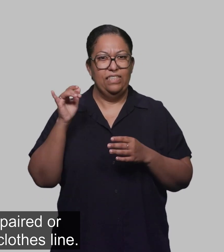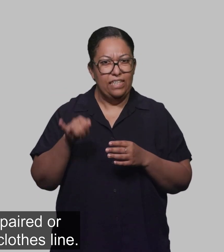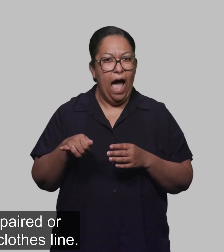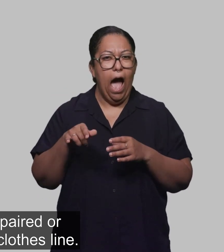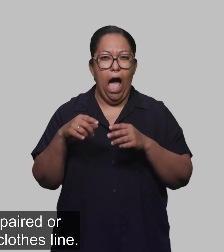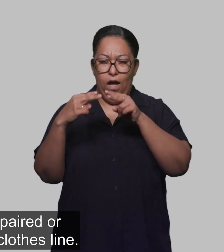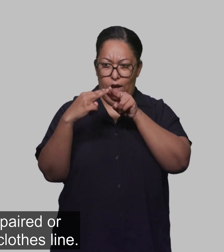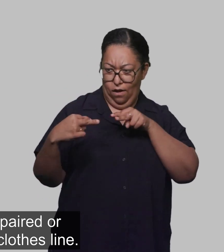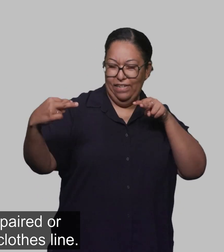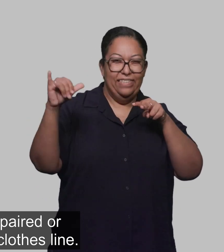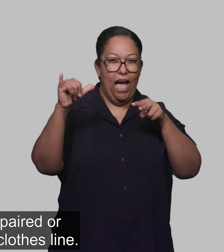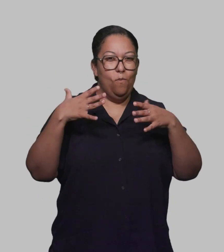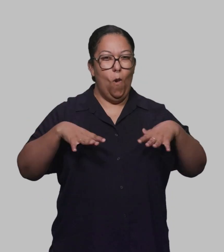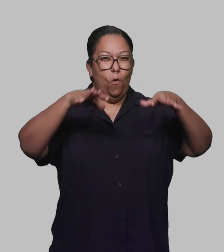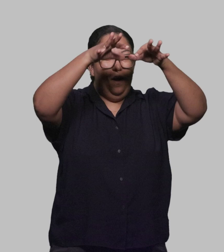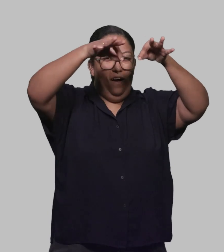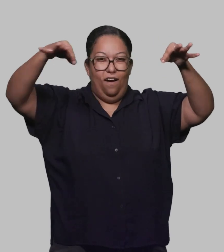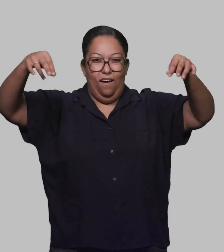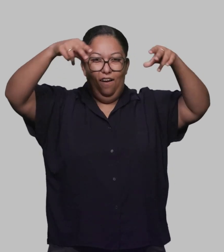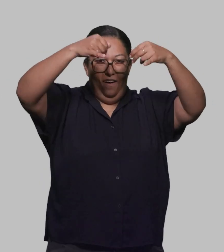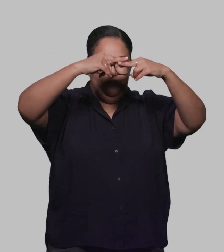very similar to a clothesline.